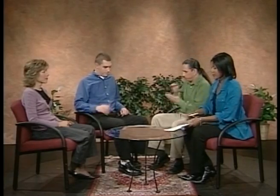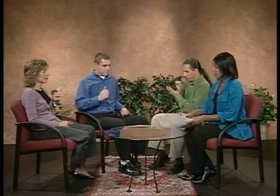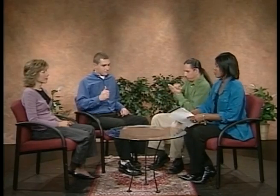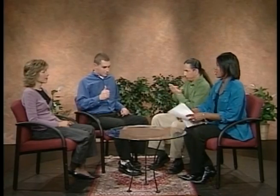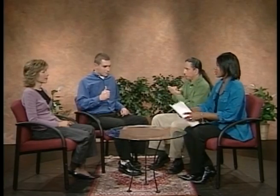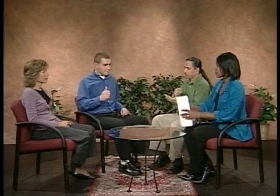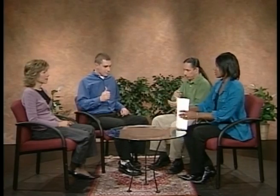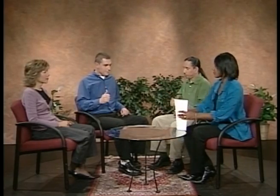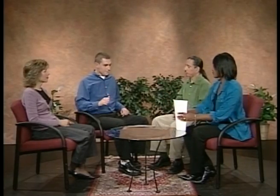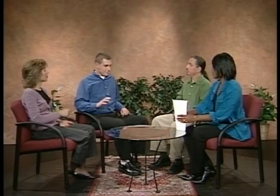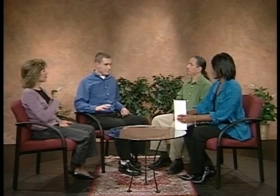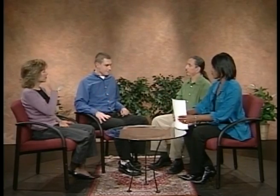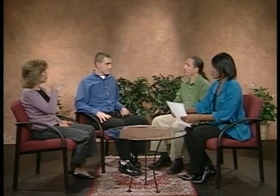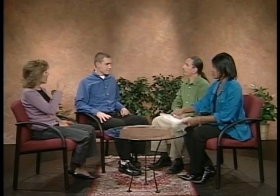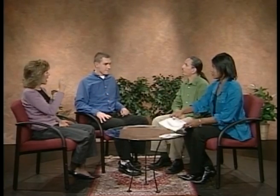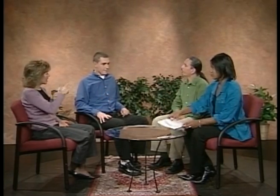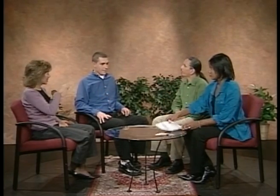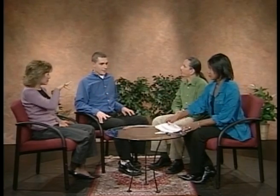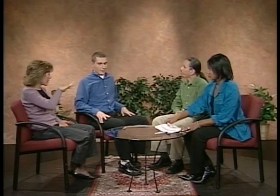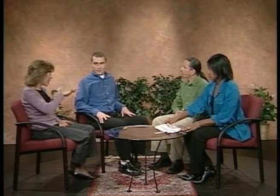Can you ask them to spell that for me?